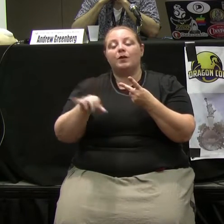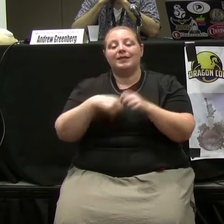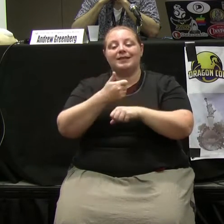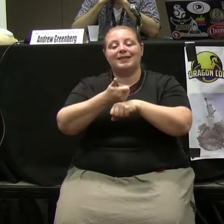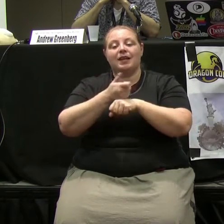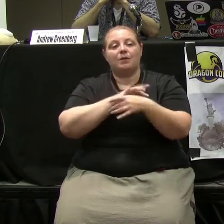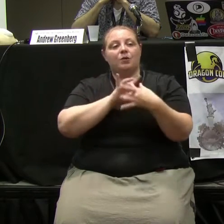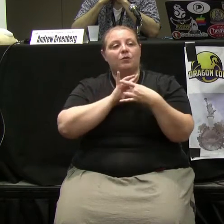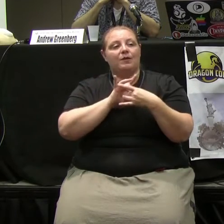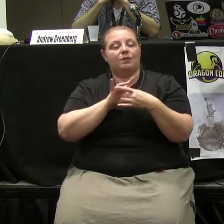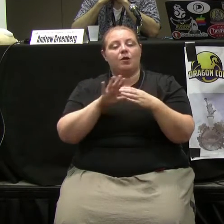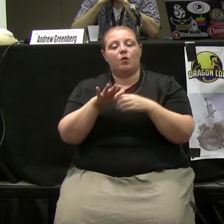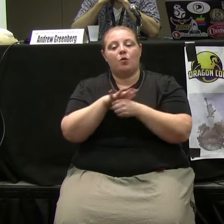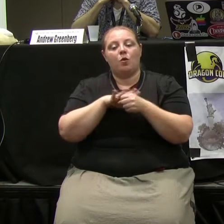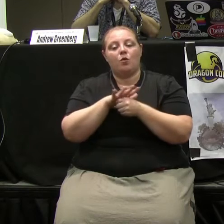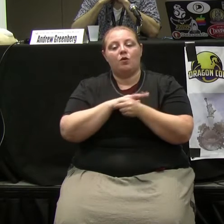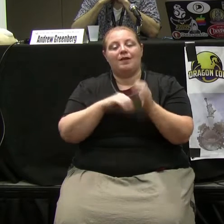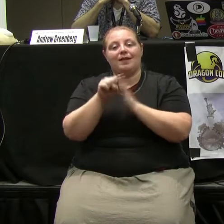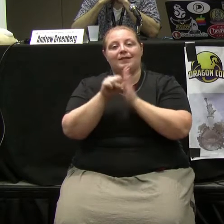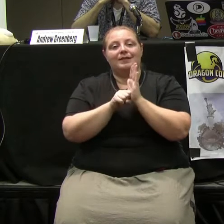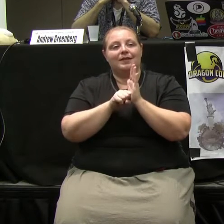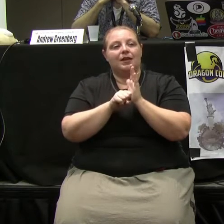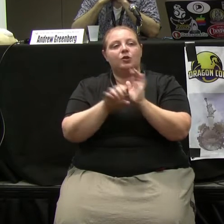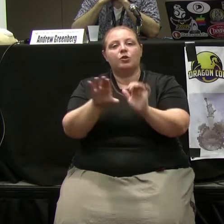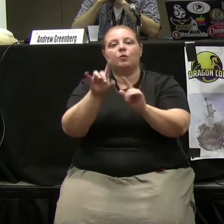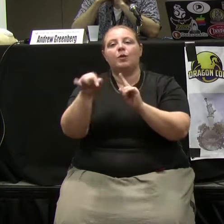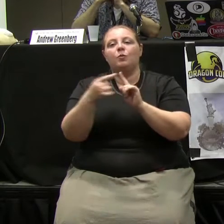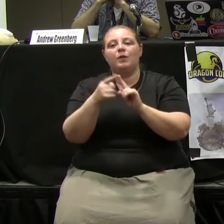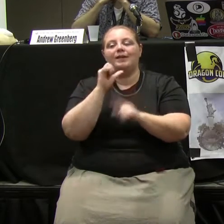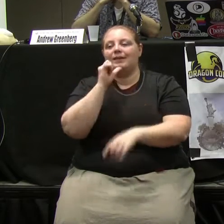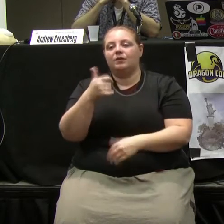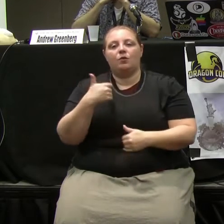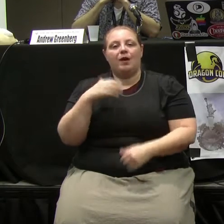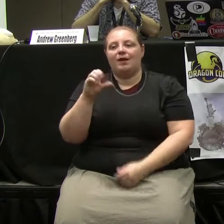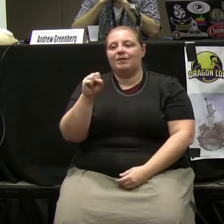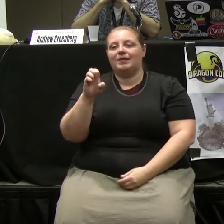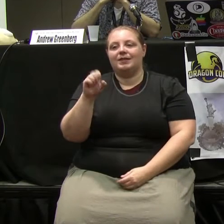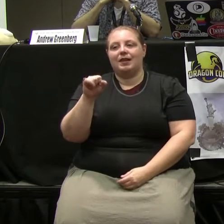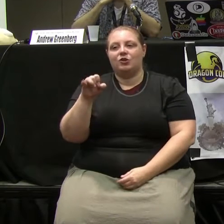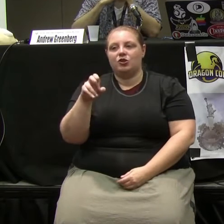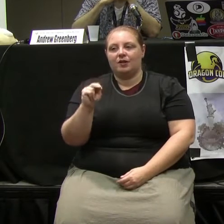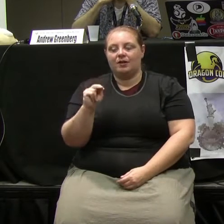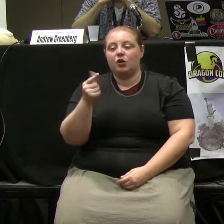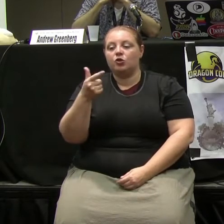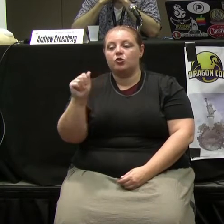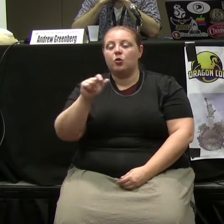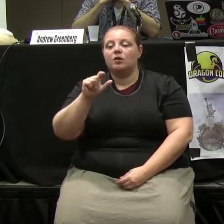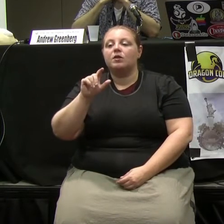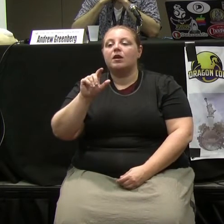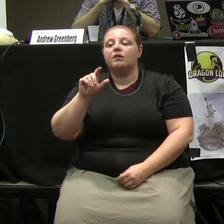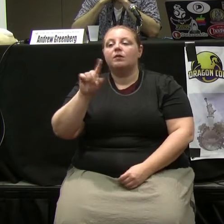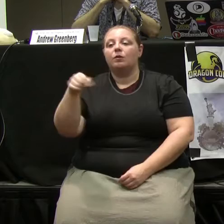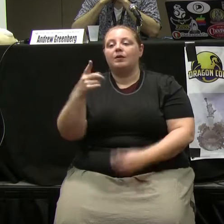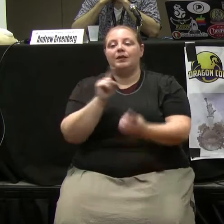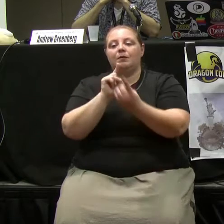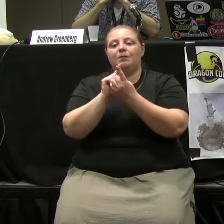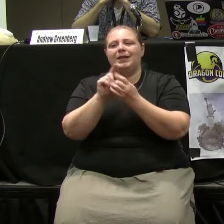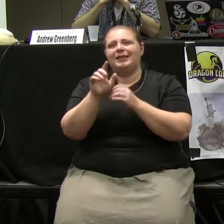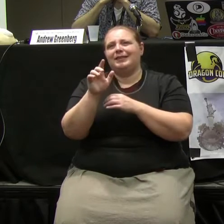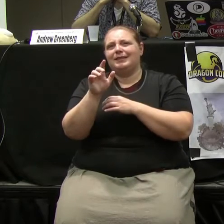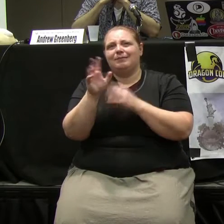relationships, especially at local and state levels, do it when things are not in session. Georgia legislature only meets January through